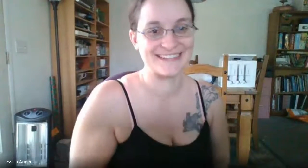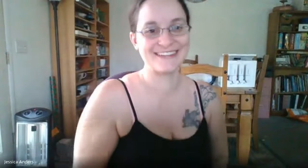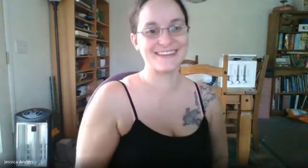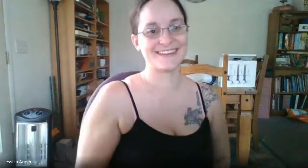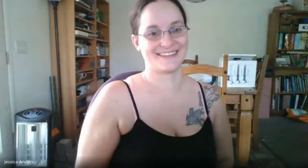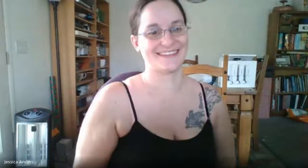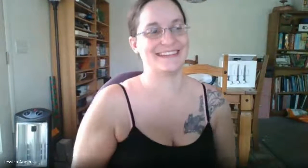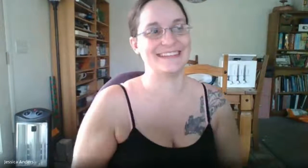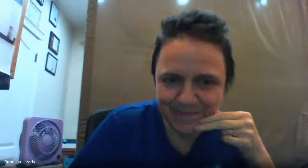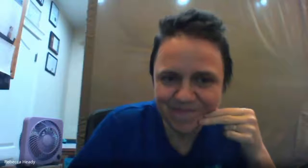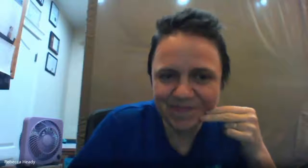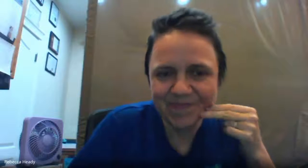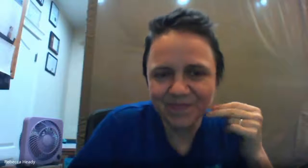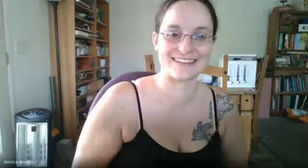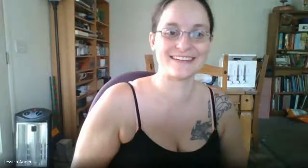Nice. Okay, Krista,